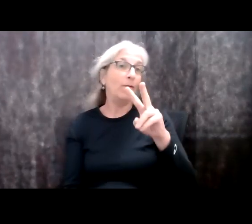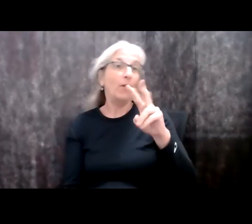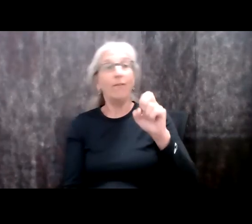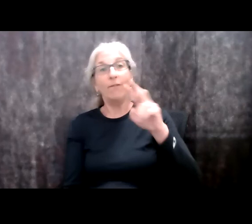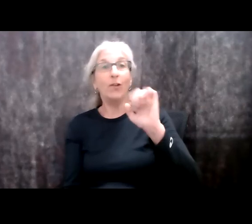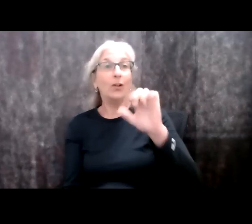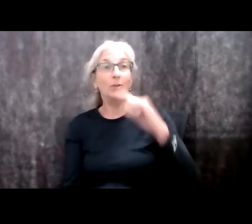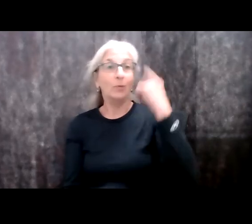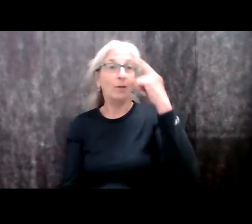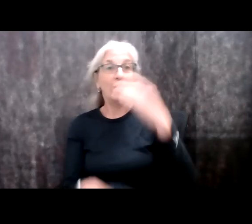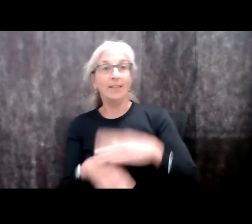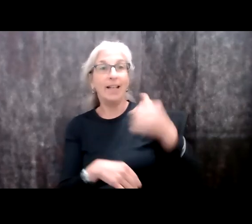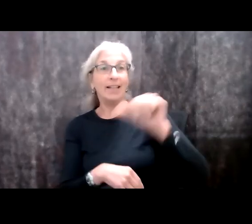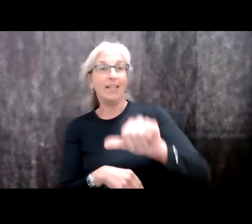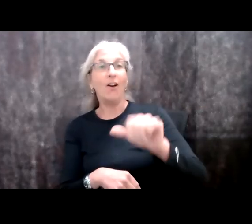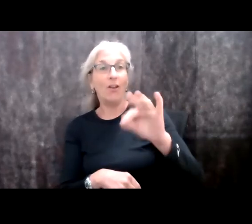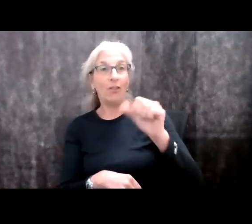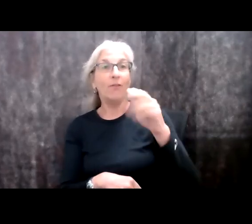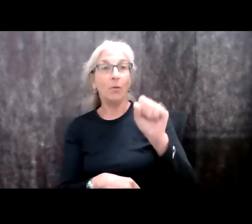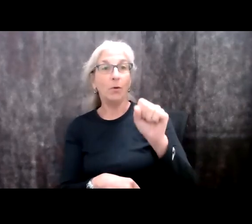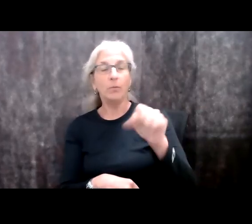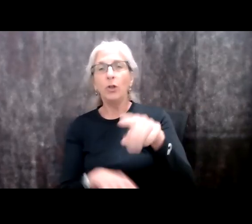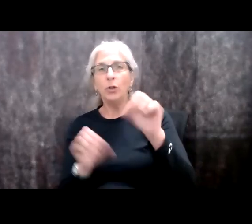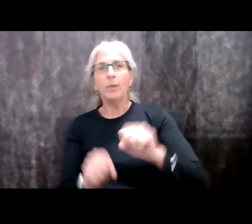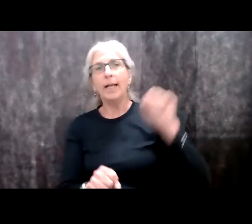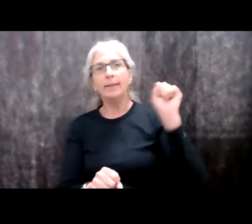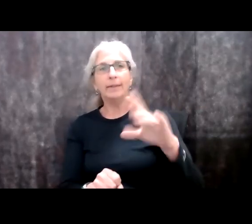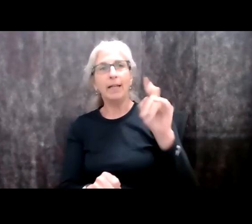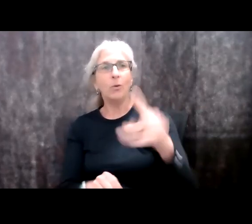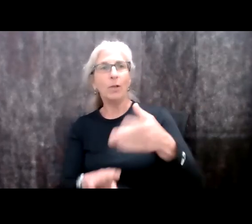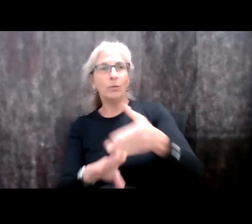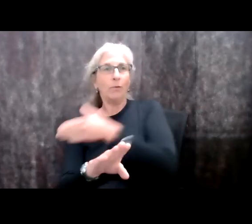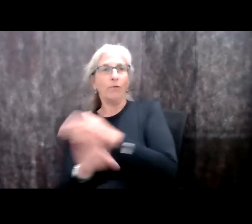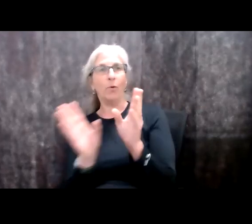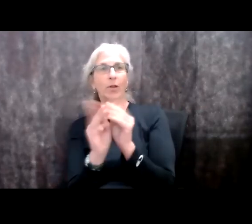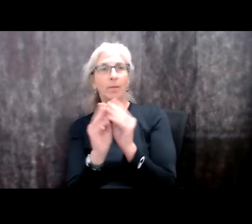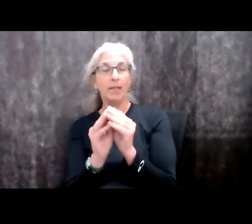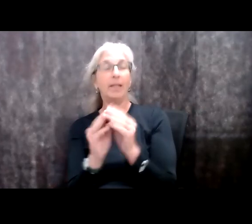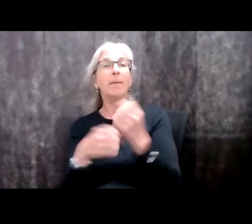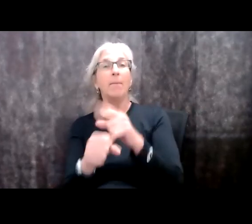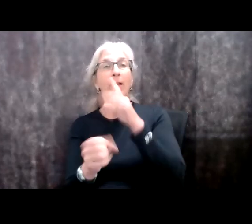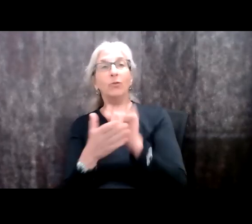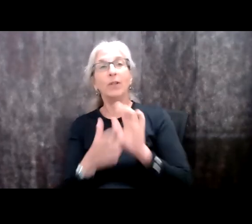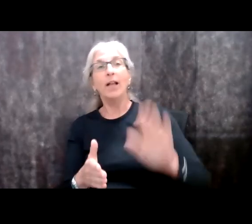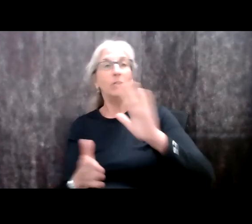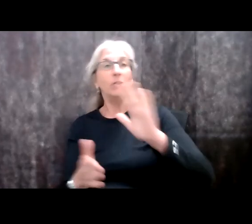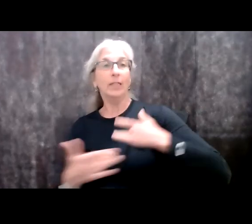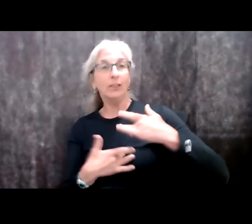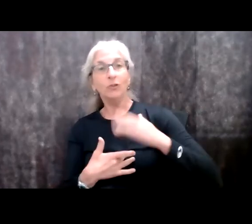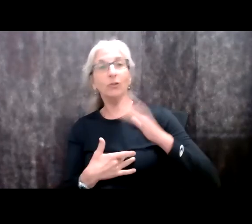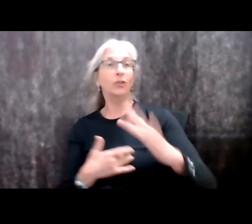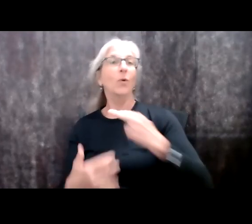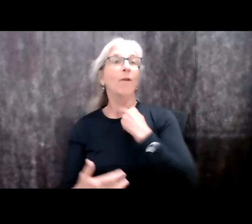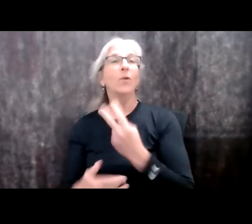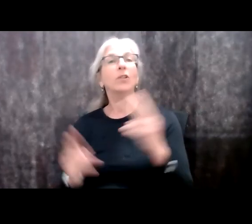always you'll have a chance to submit questions in advance and to make your voice heard. Thank you all so much for working with